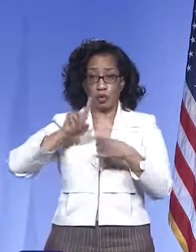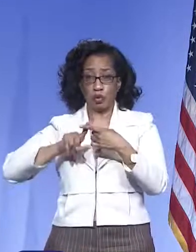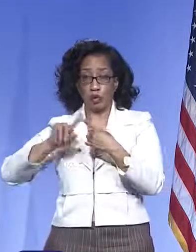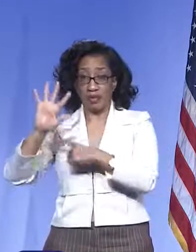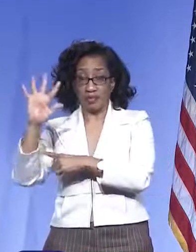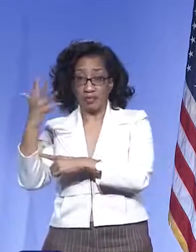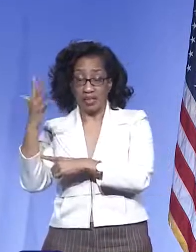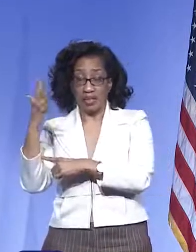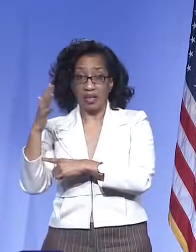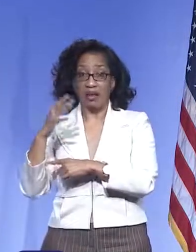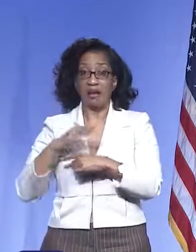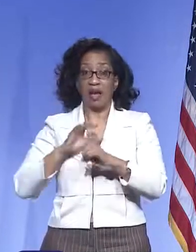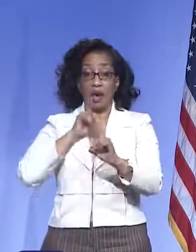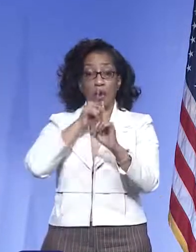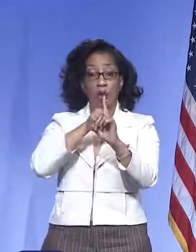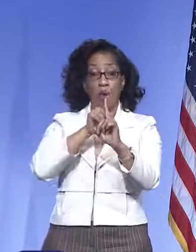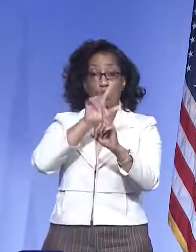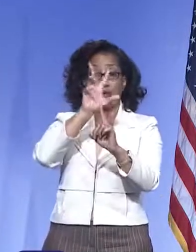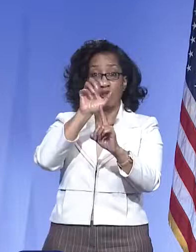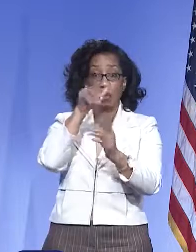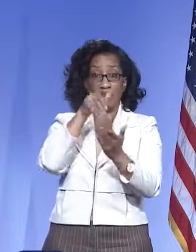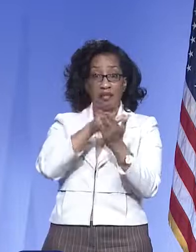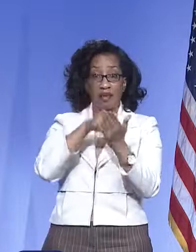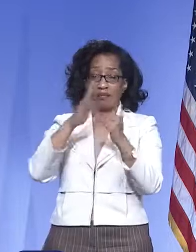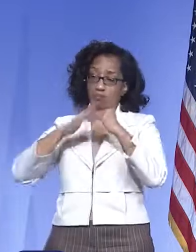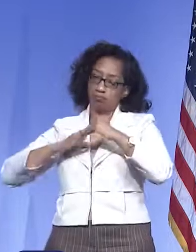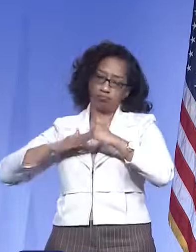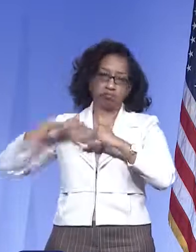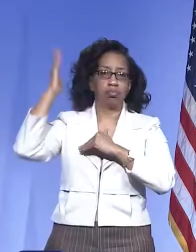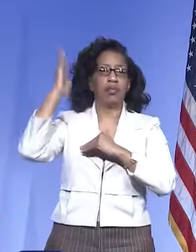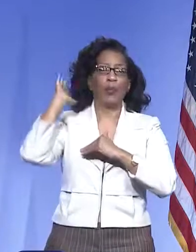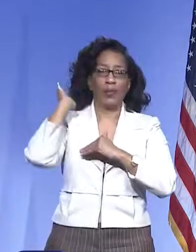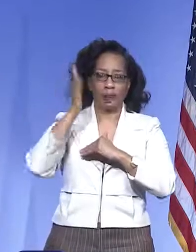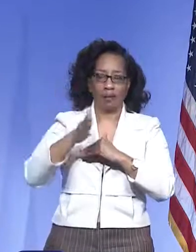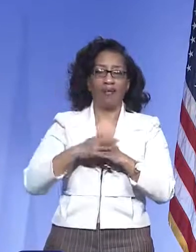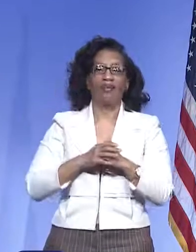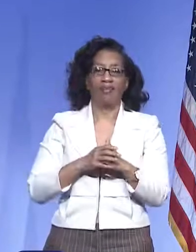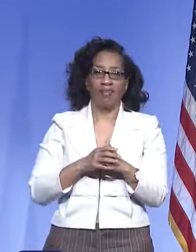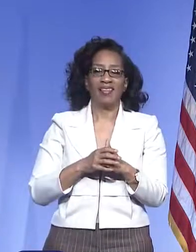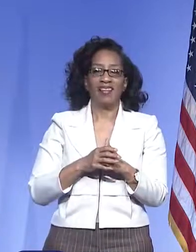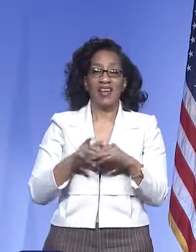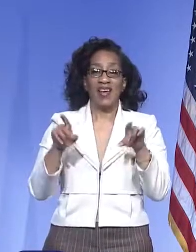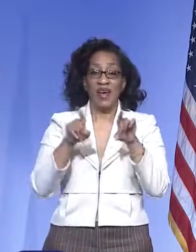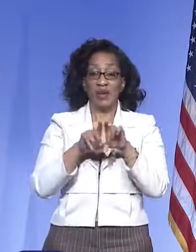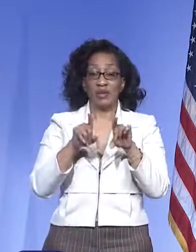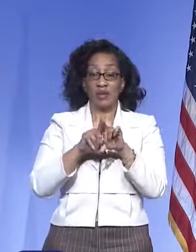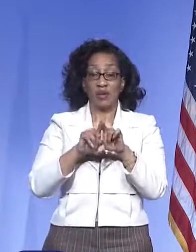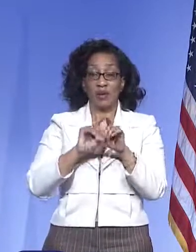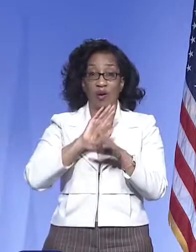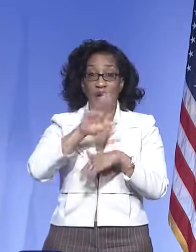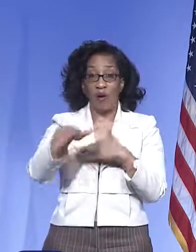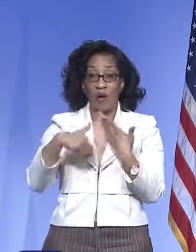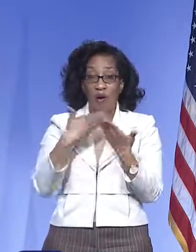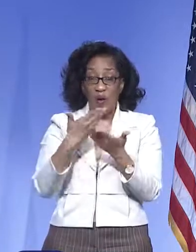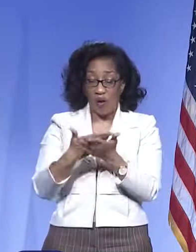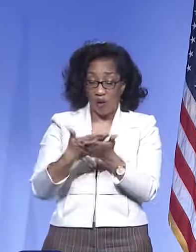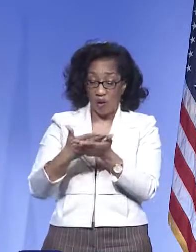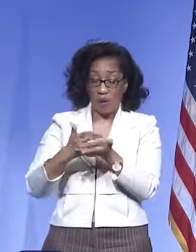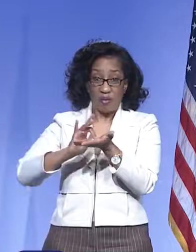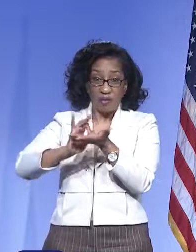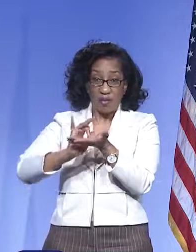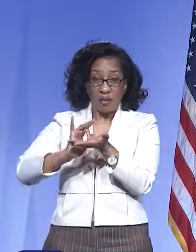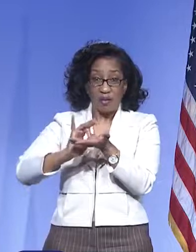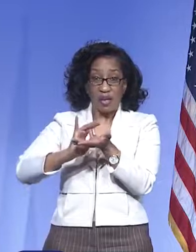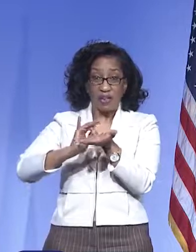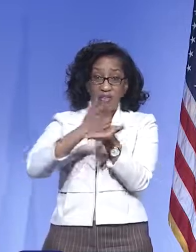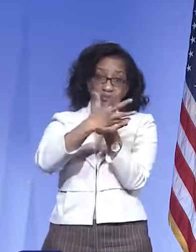have far surpassed 300,000 doses administered, and that we will have exhausted all of the supply that we have on